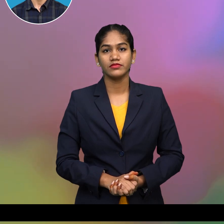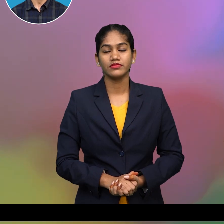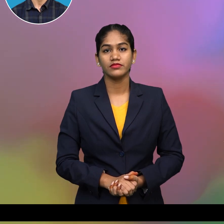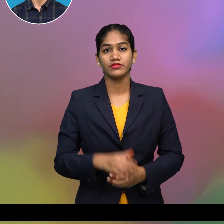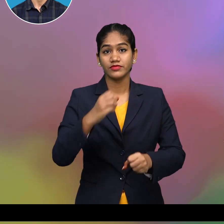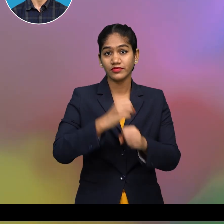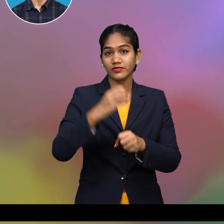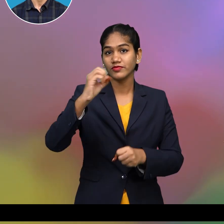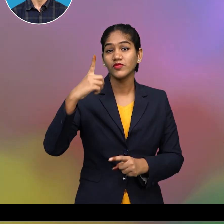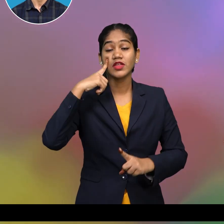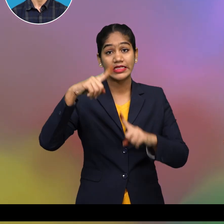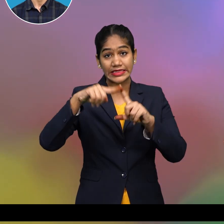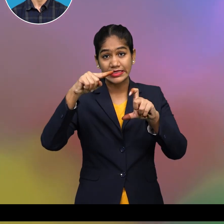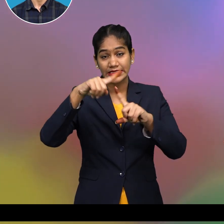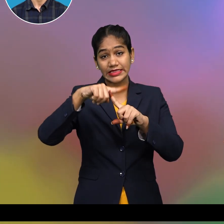goiter,